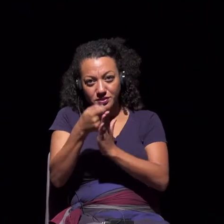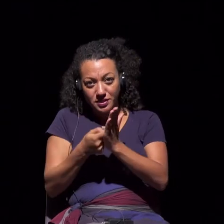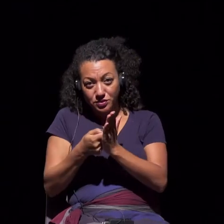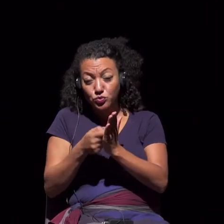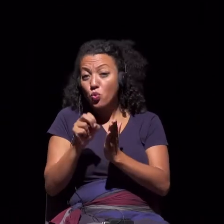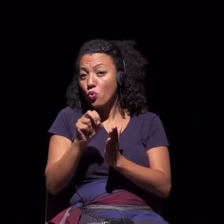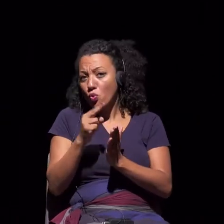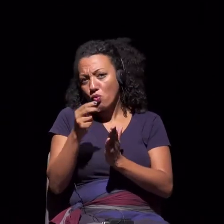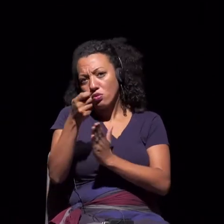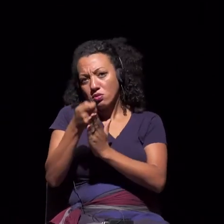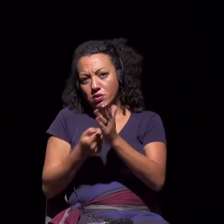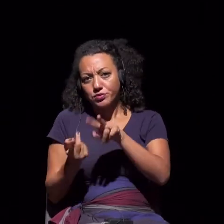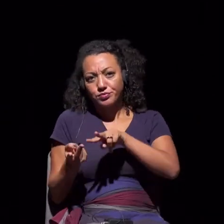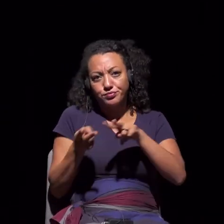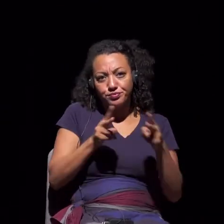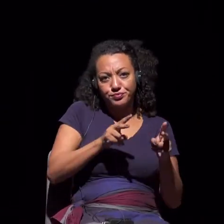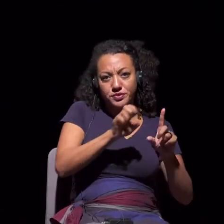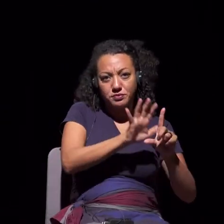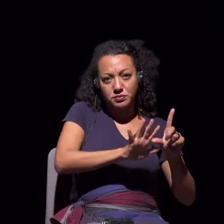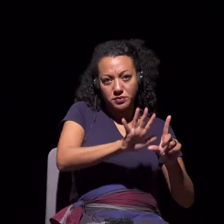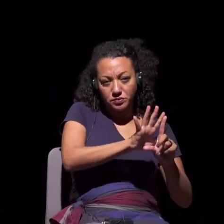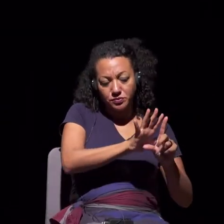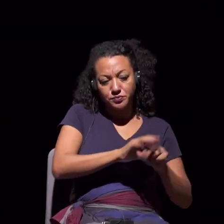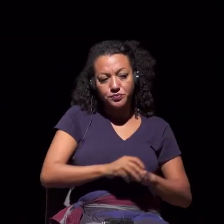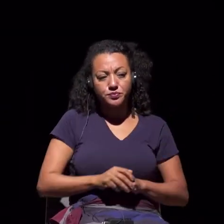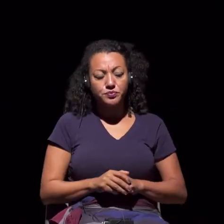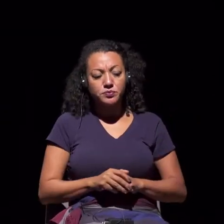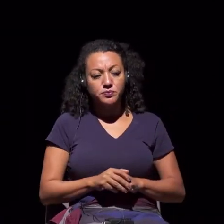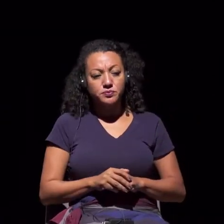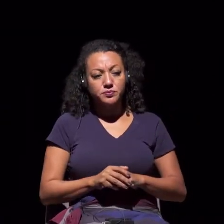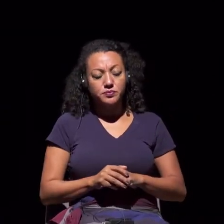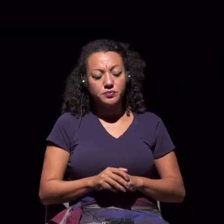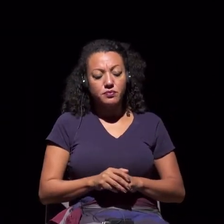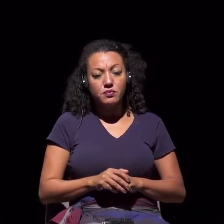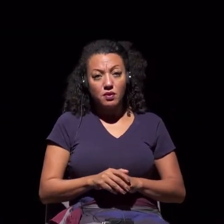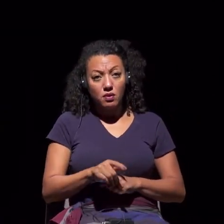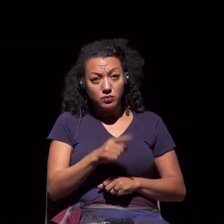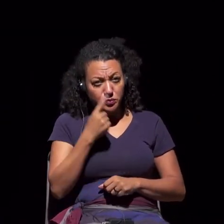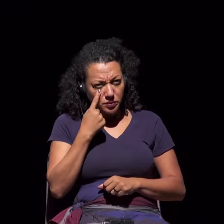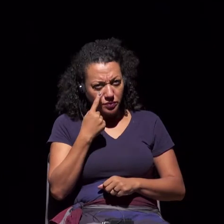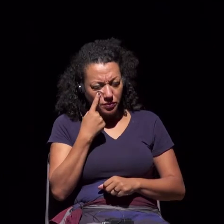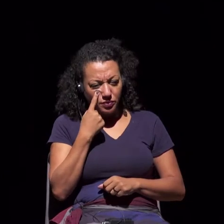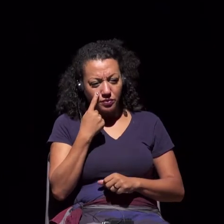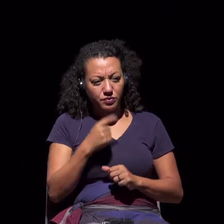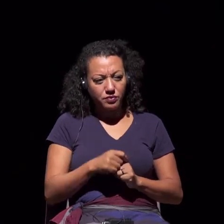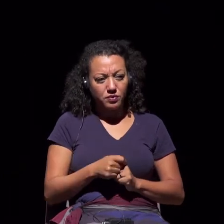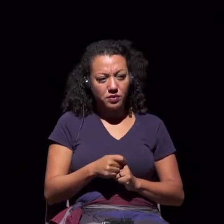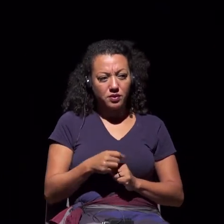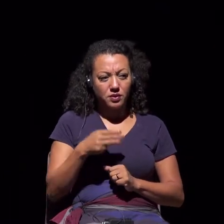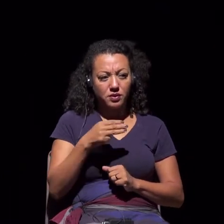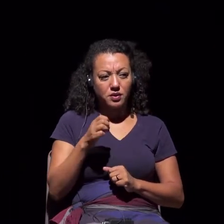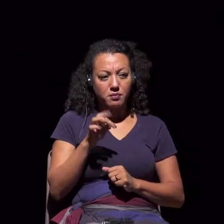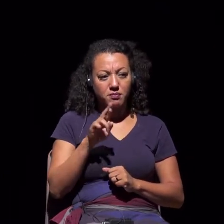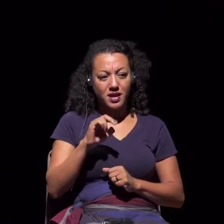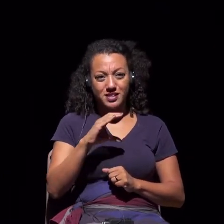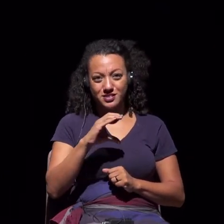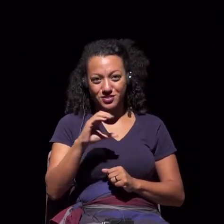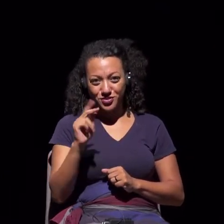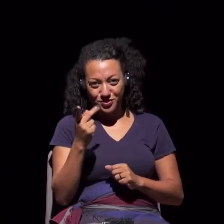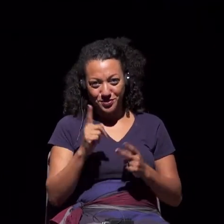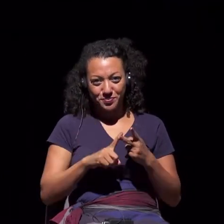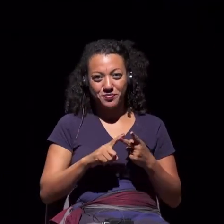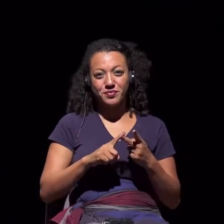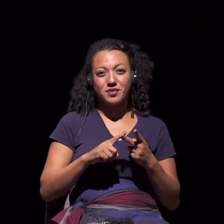So what you will see with Paulino, Mestrick, and Barnett, you will see that they are concerned